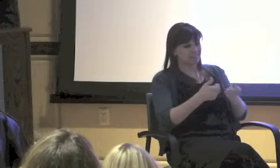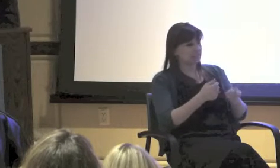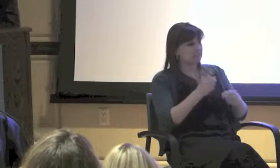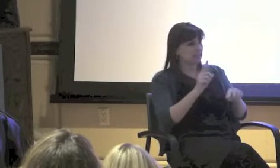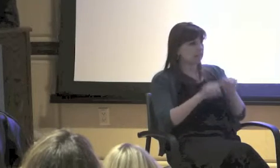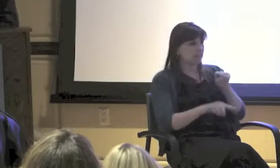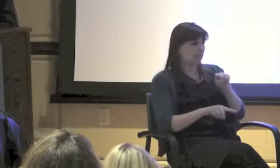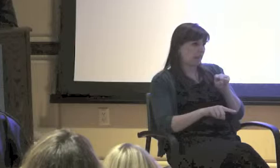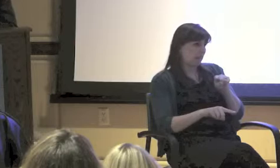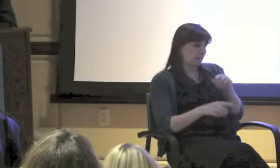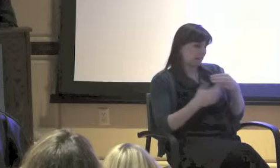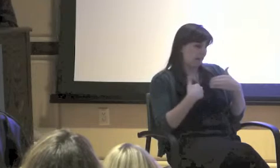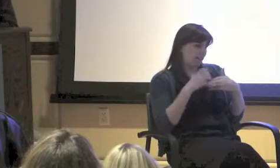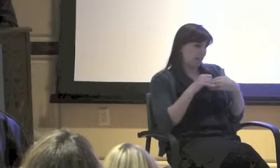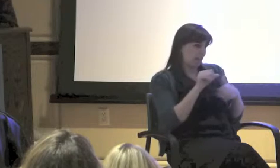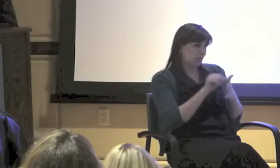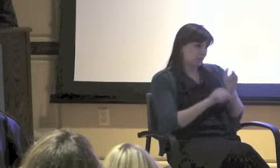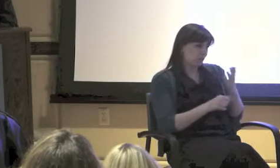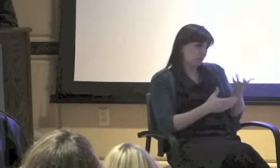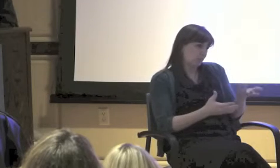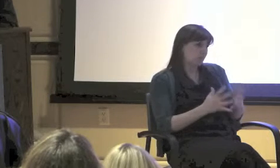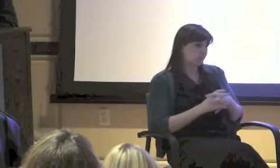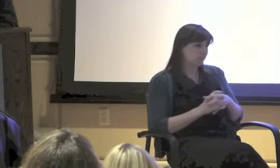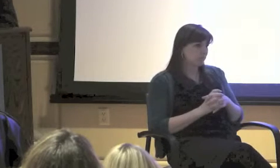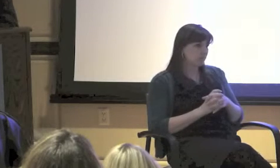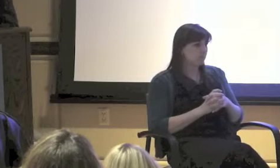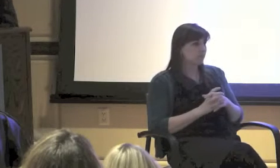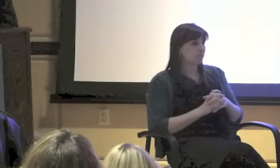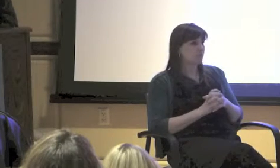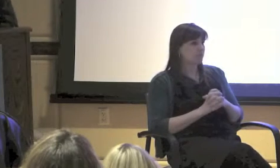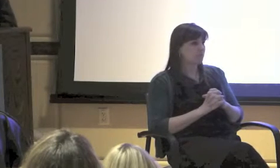probably not good candidates for this.